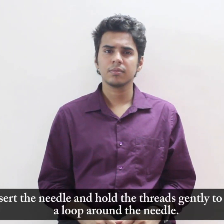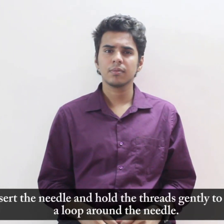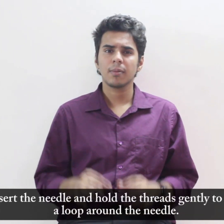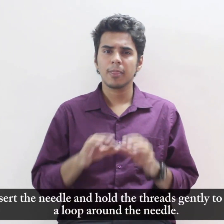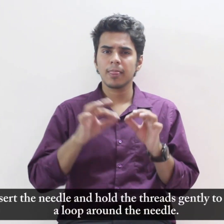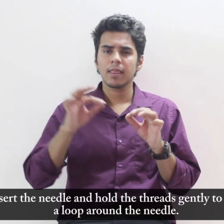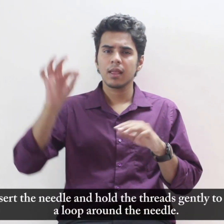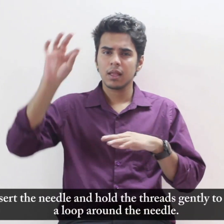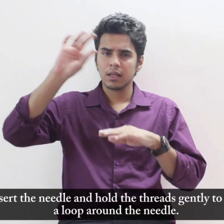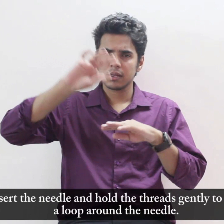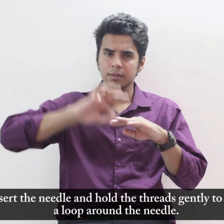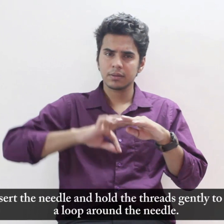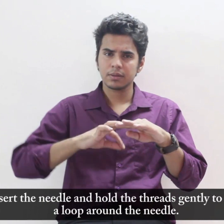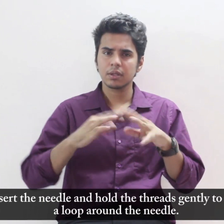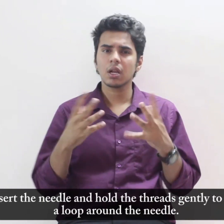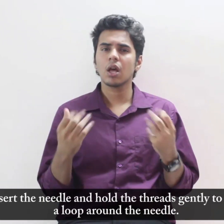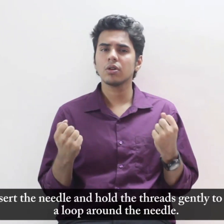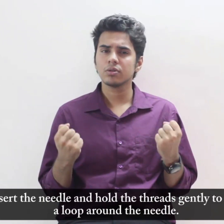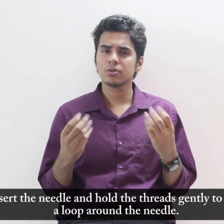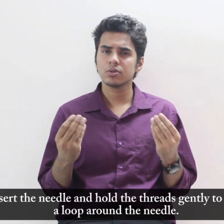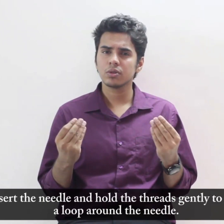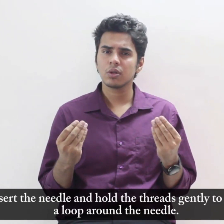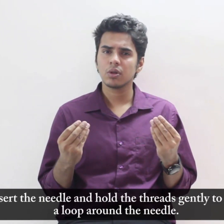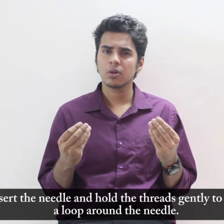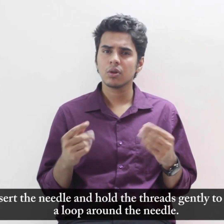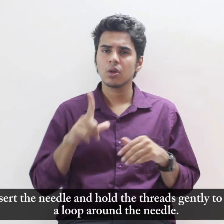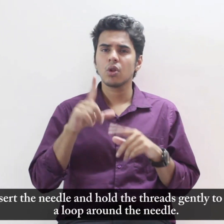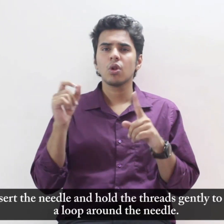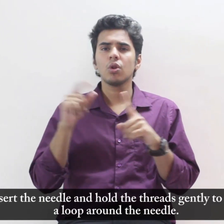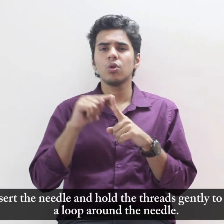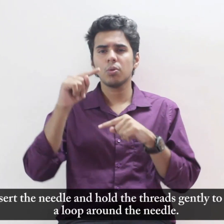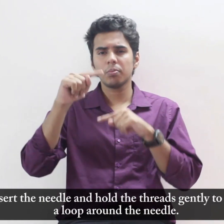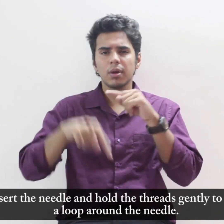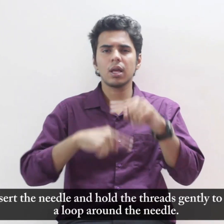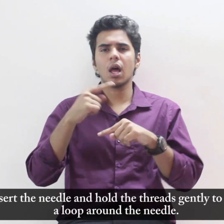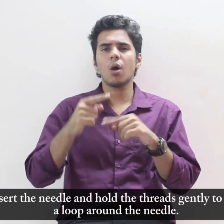Insert the needle and hold the threads gently to make a loop around the needle.